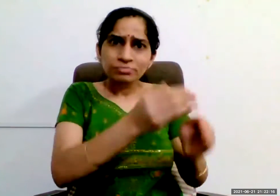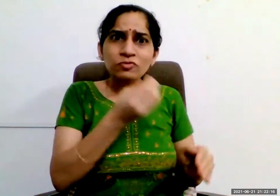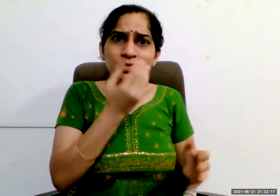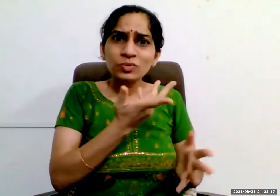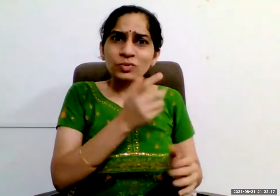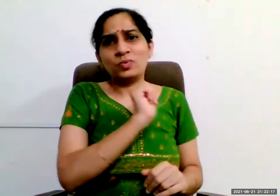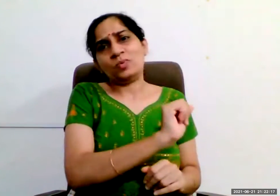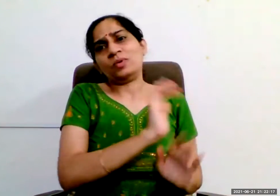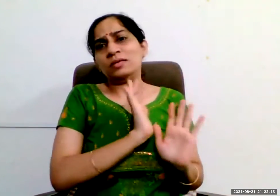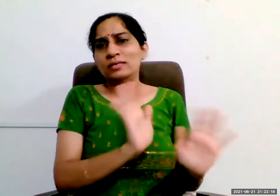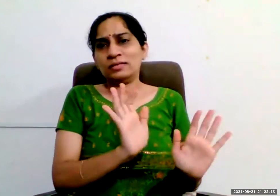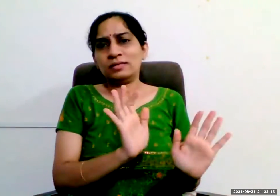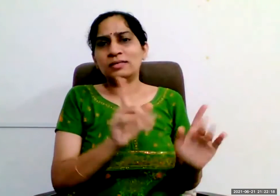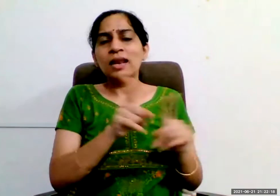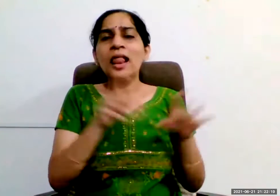whether it is birds or whether it is any kind of animal.